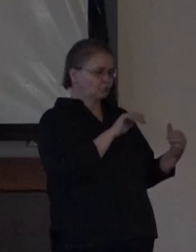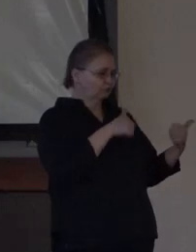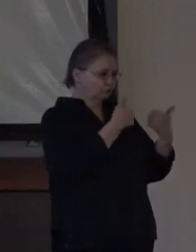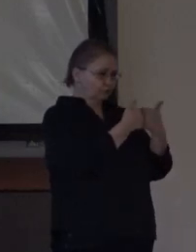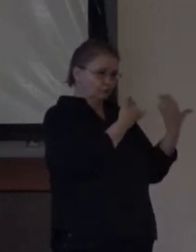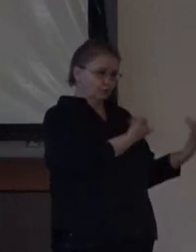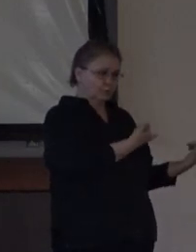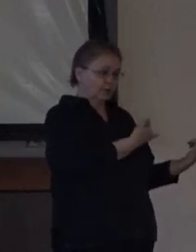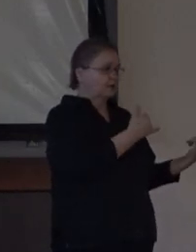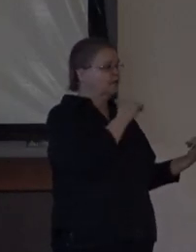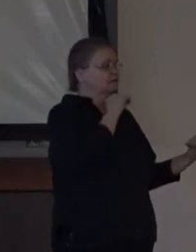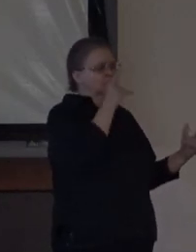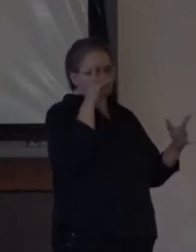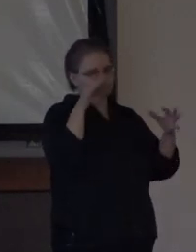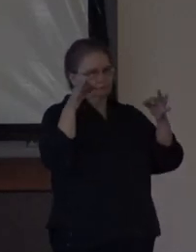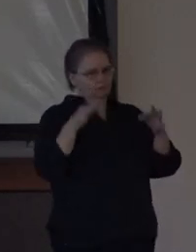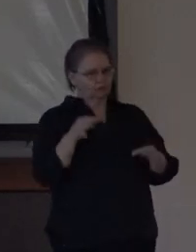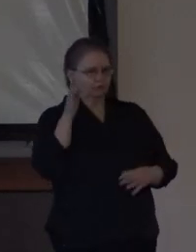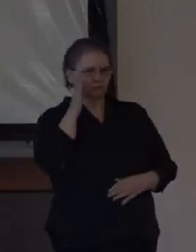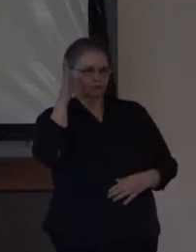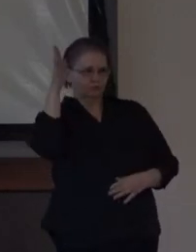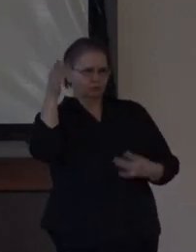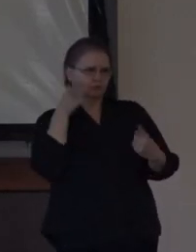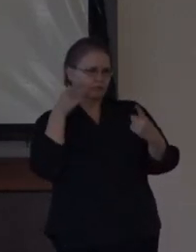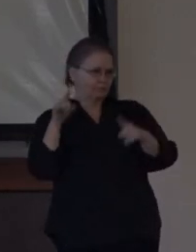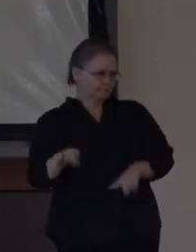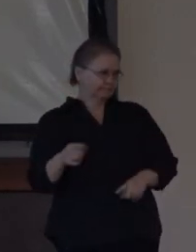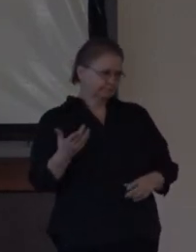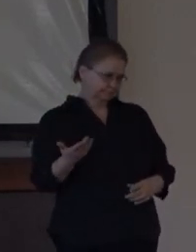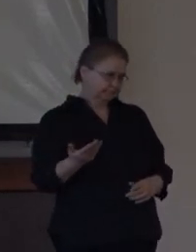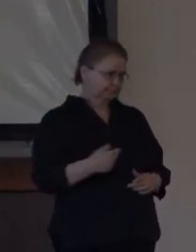not determine your outcomes tomorrow.